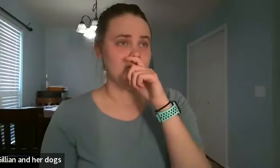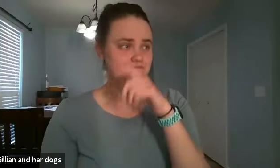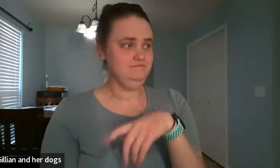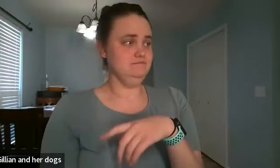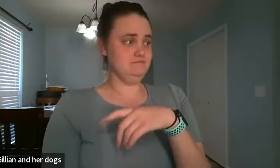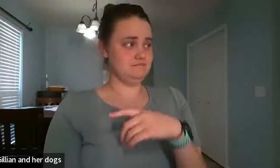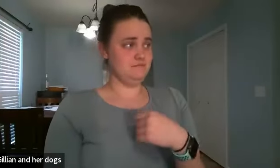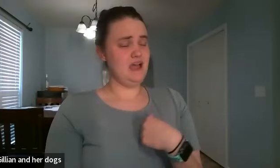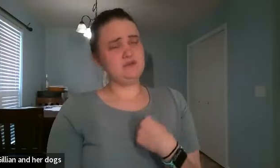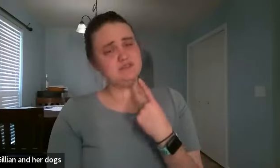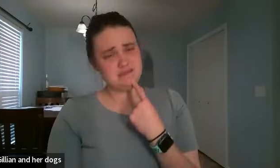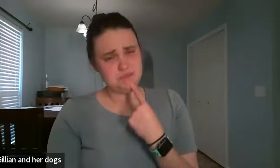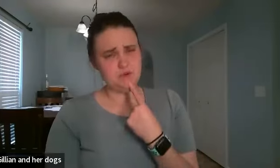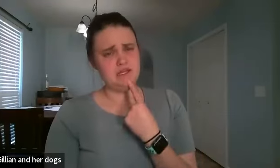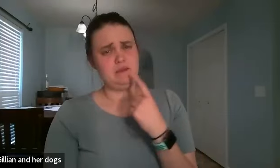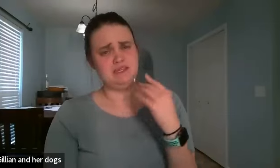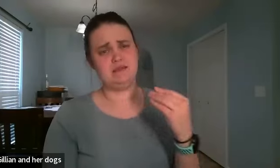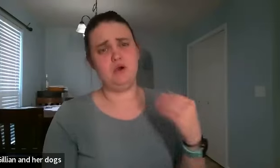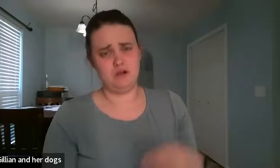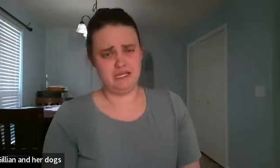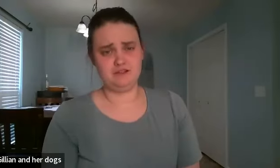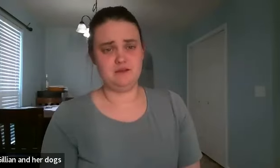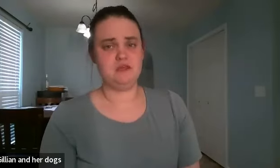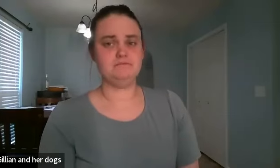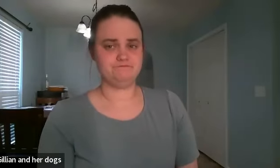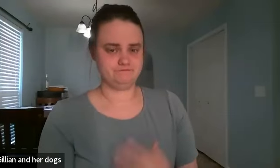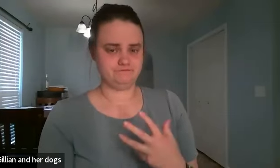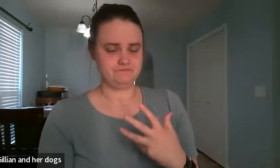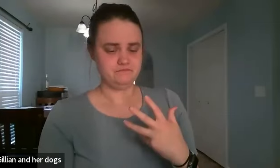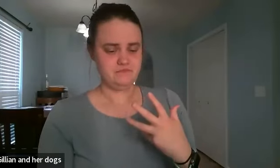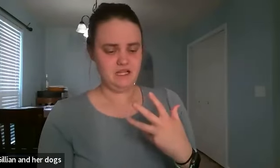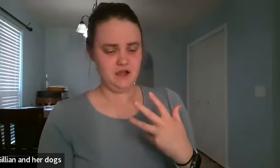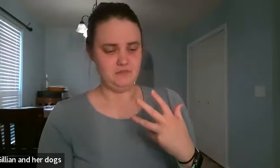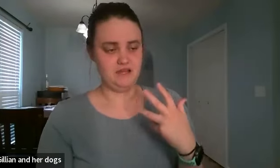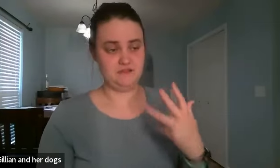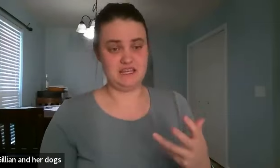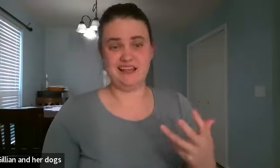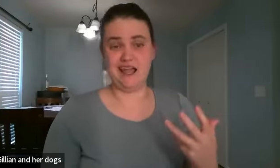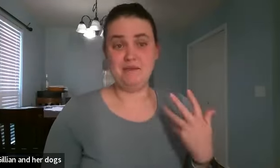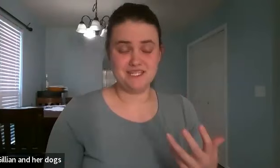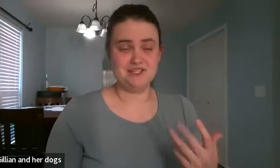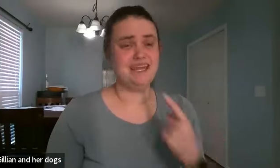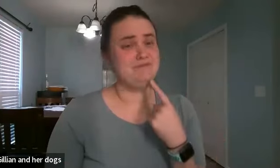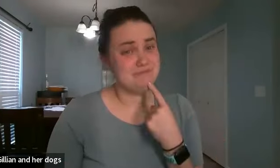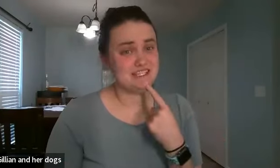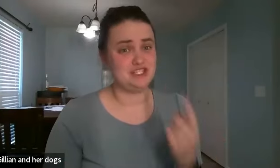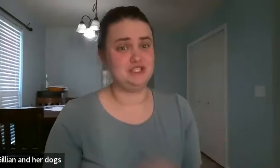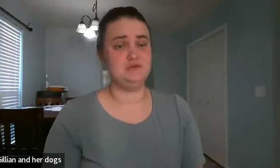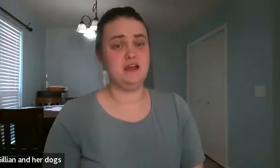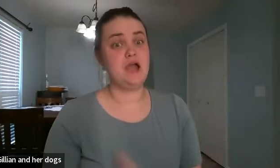or I was real disappointed we missed the party or something. But if you're saying like I missed you, like I missed you, I